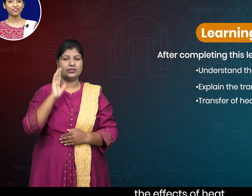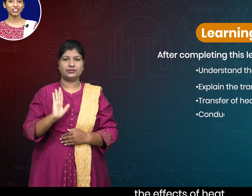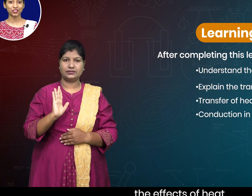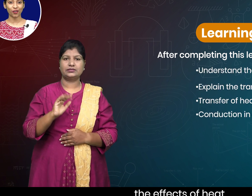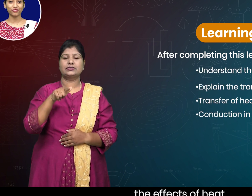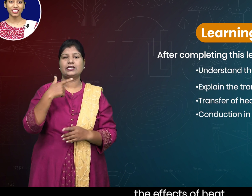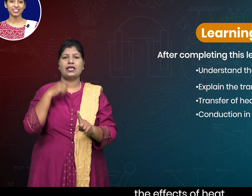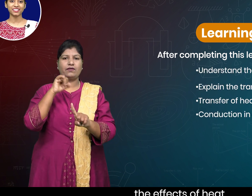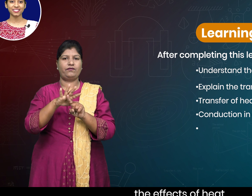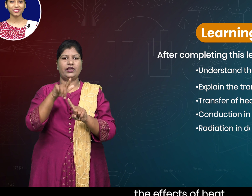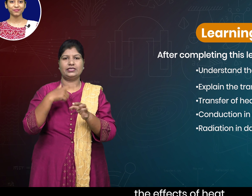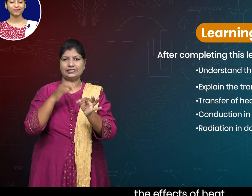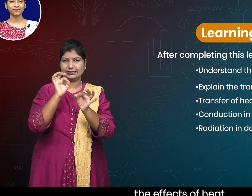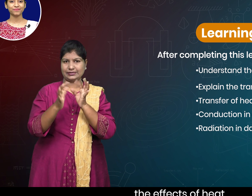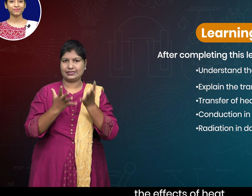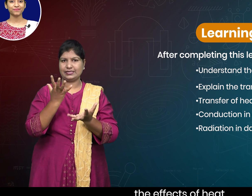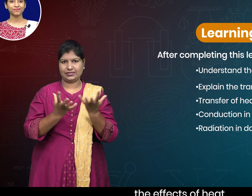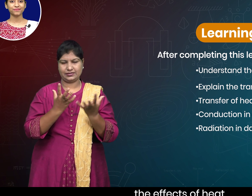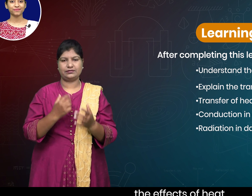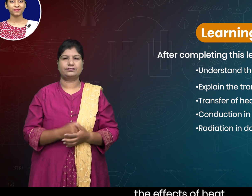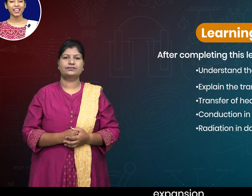the effects of heat.